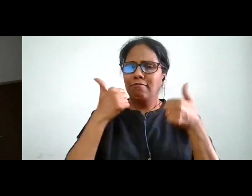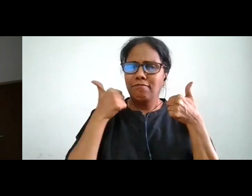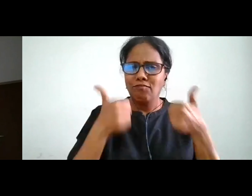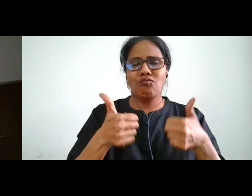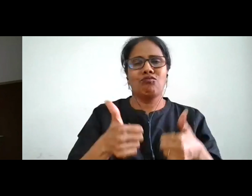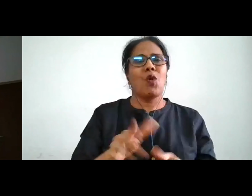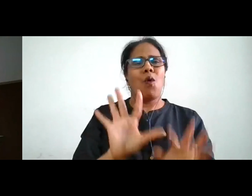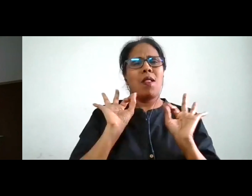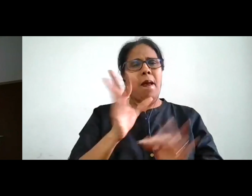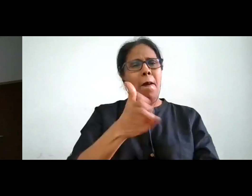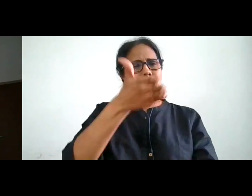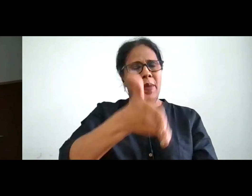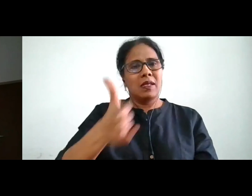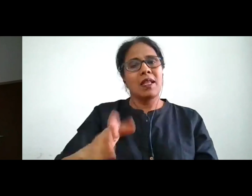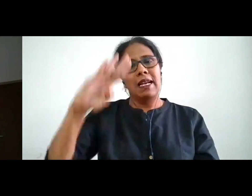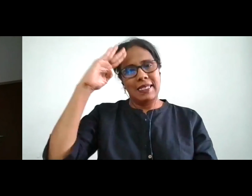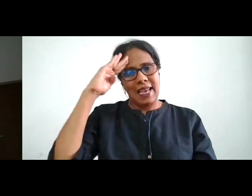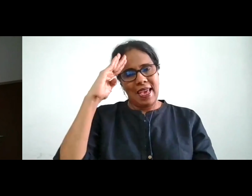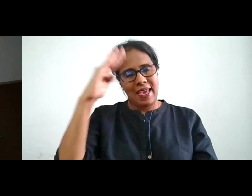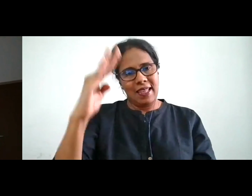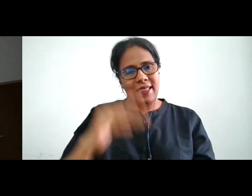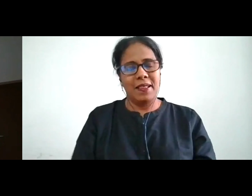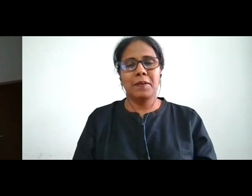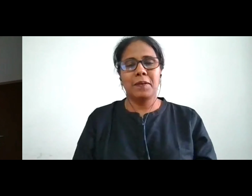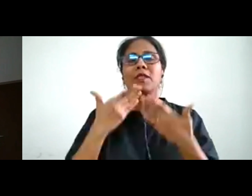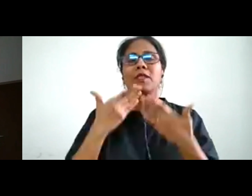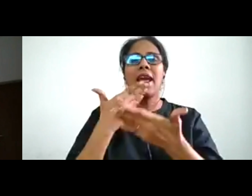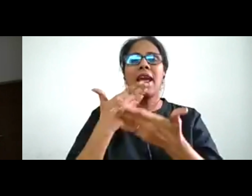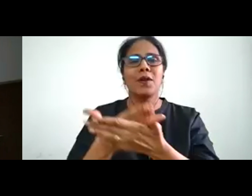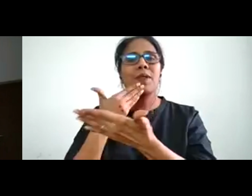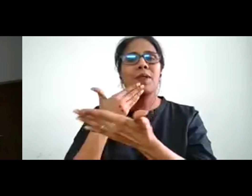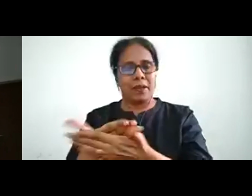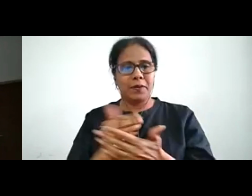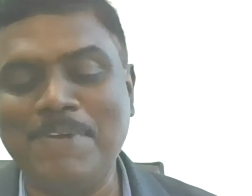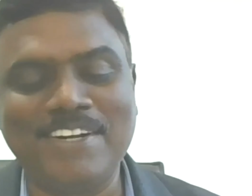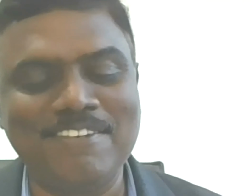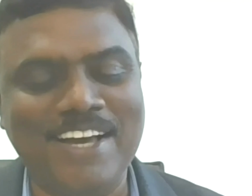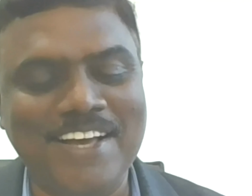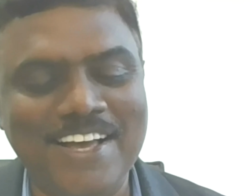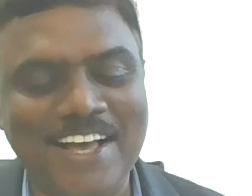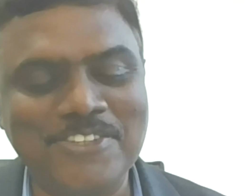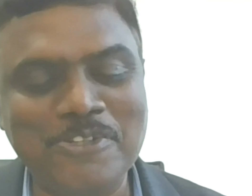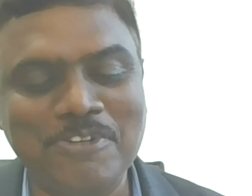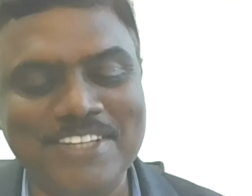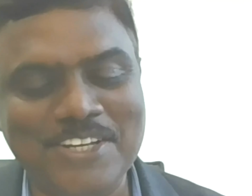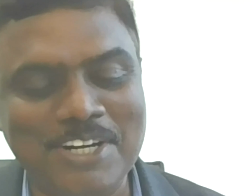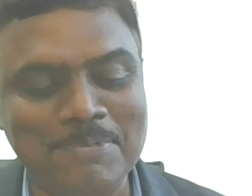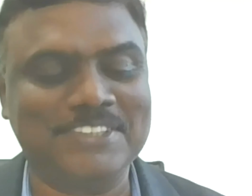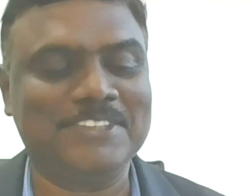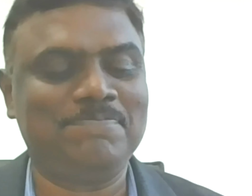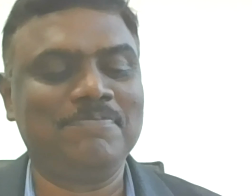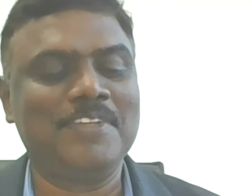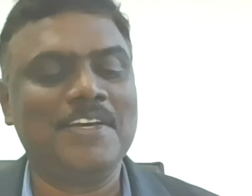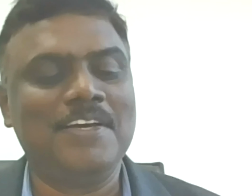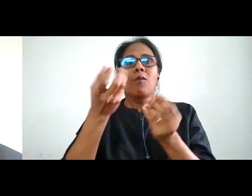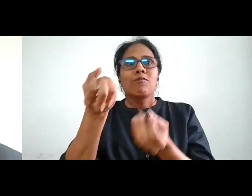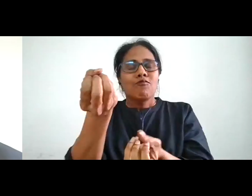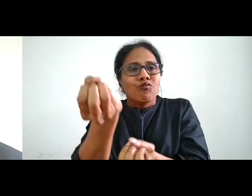Jai Hind. Back to you, Manohar. Thank you. Thank you, sir. Very informative as usual. Thank you very much.